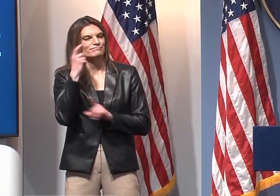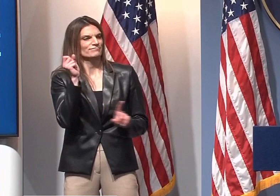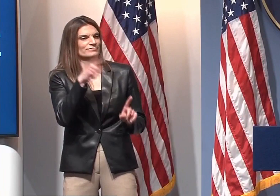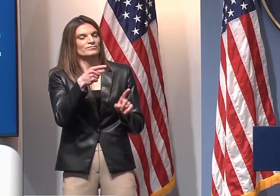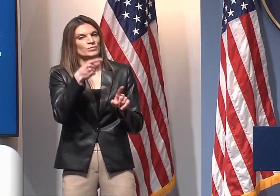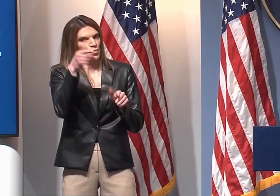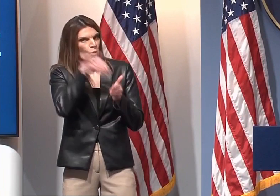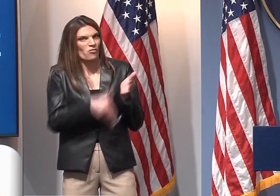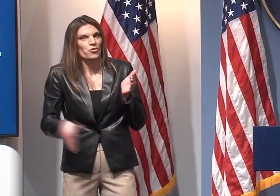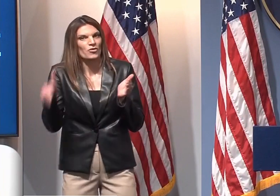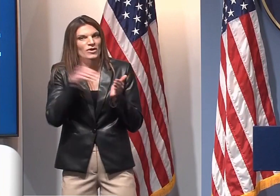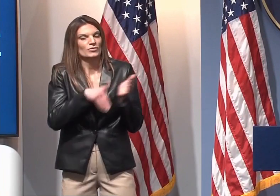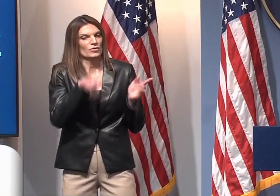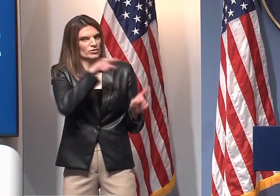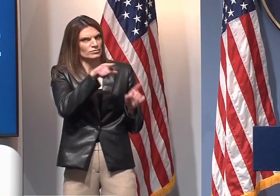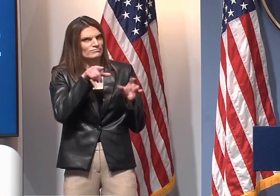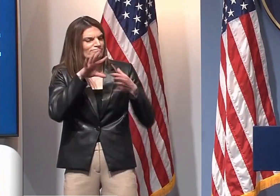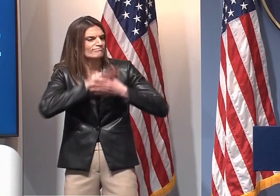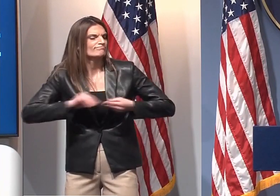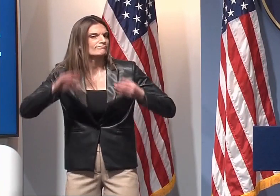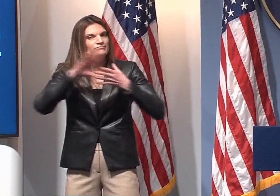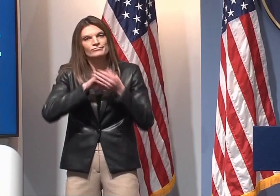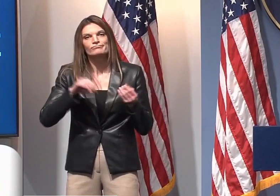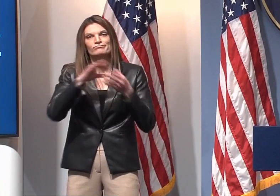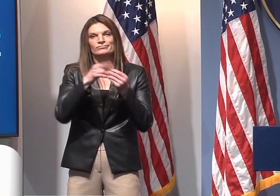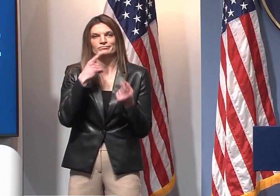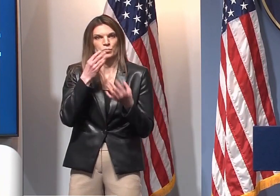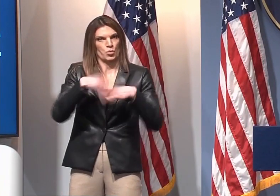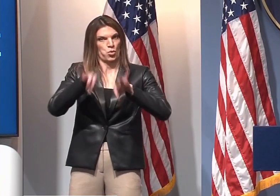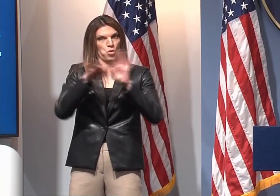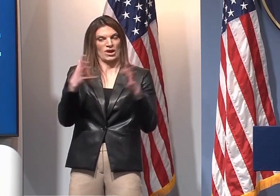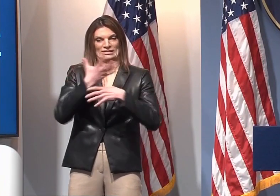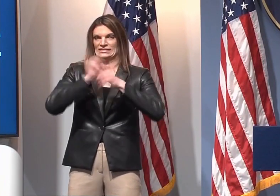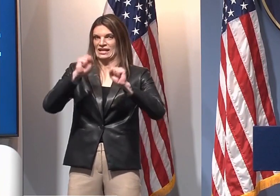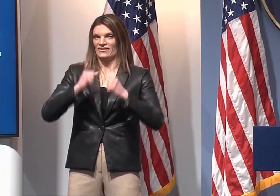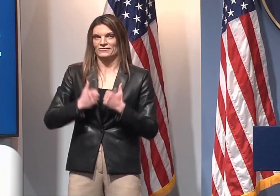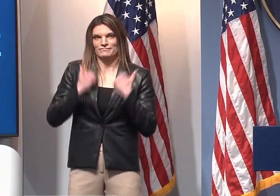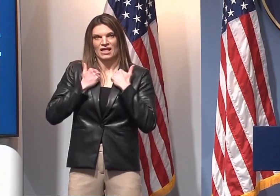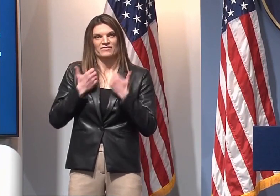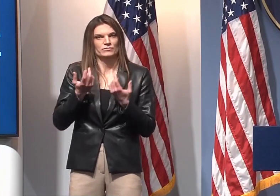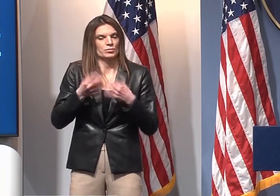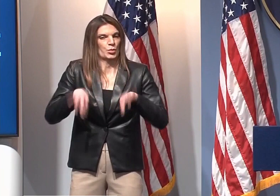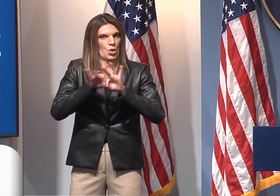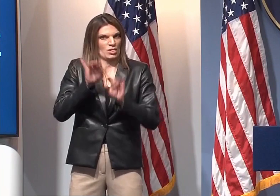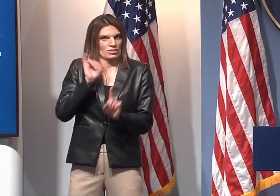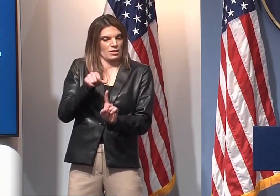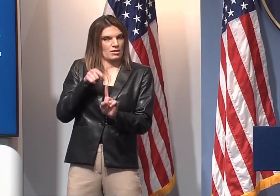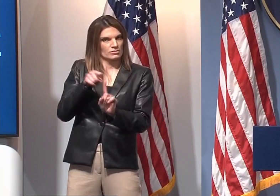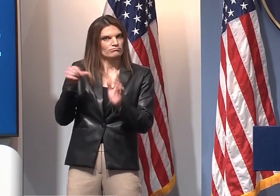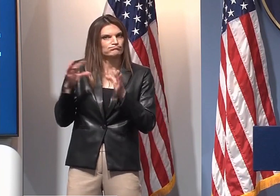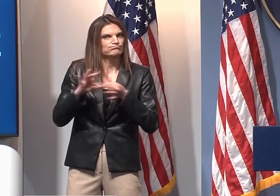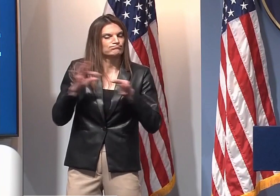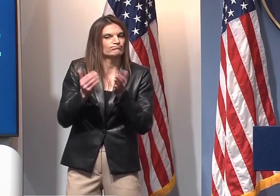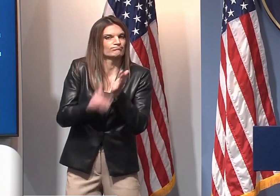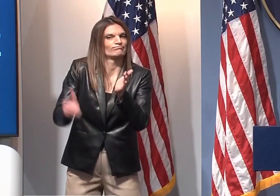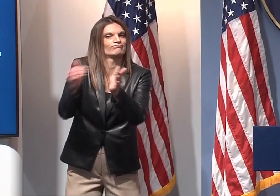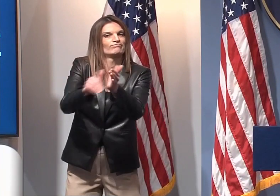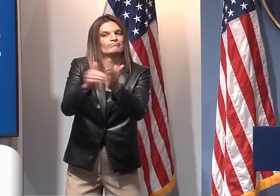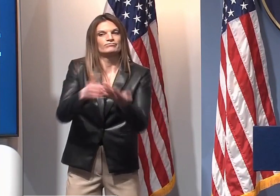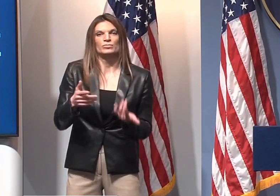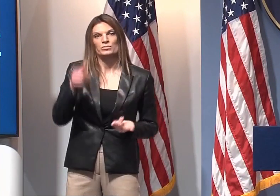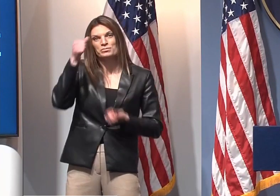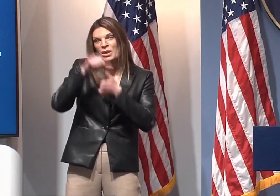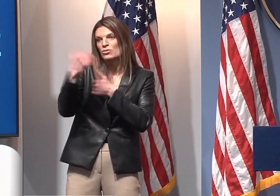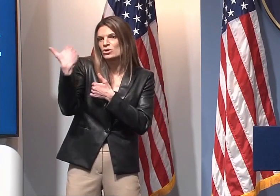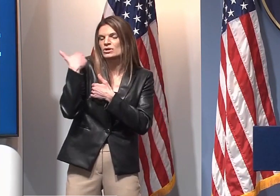that you were in the business of saving lives, that these restrictions on movements worked, that they pushed